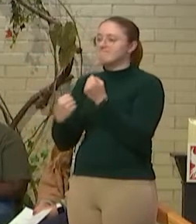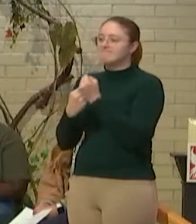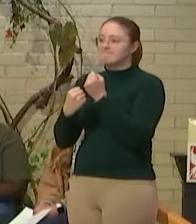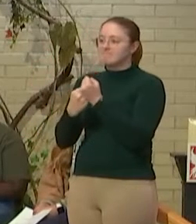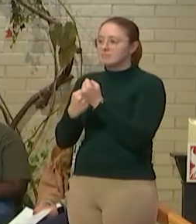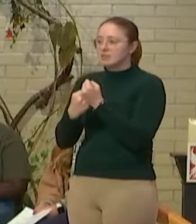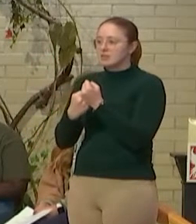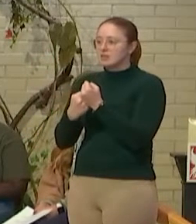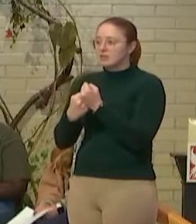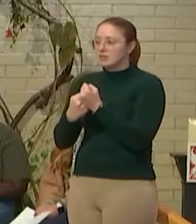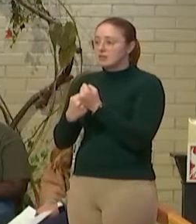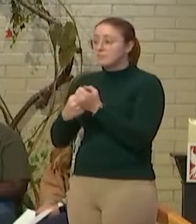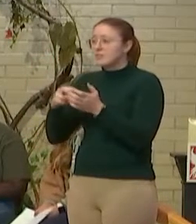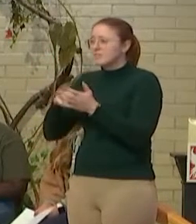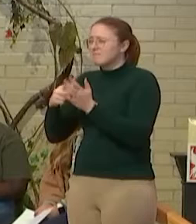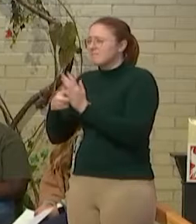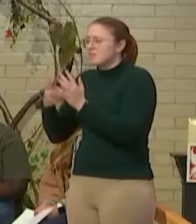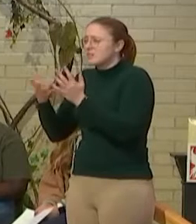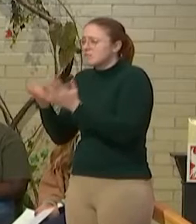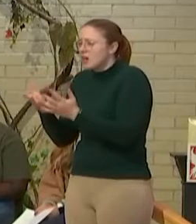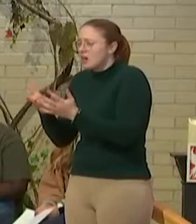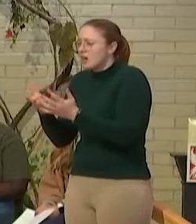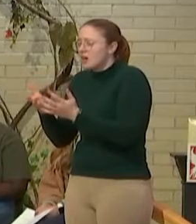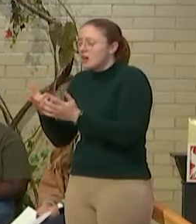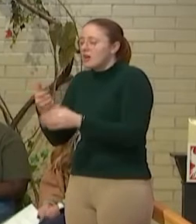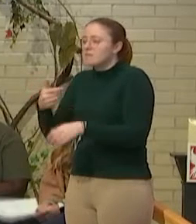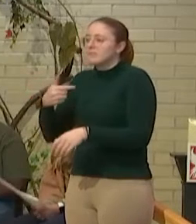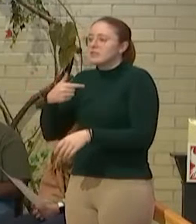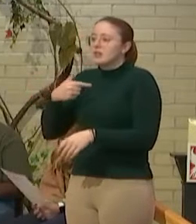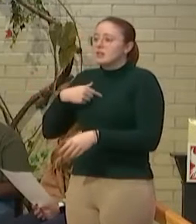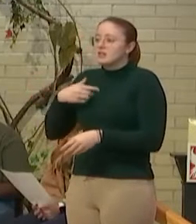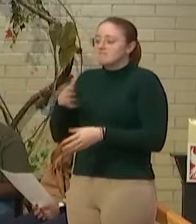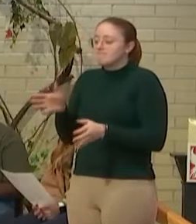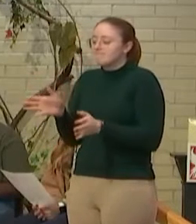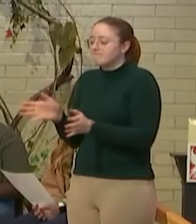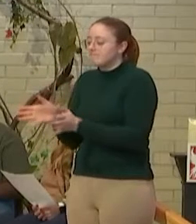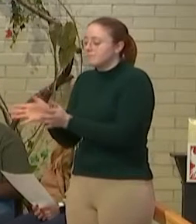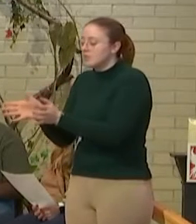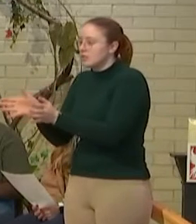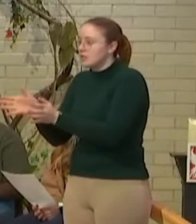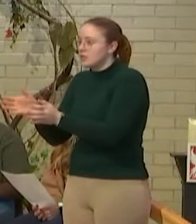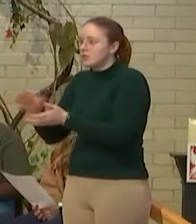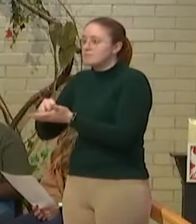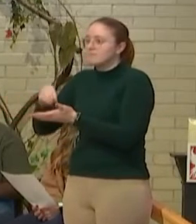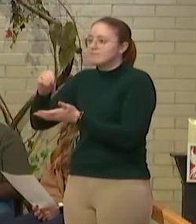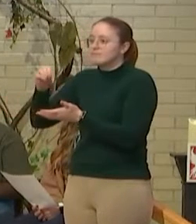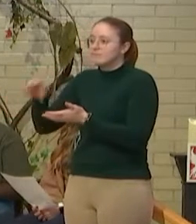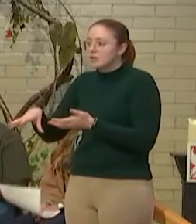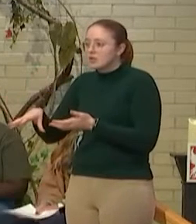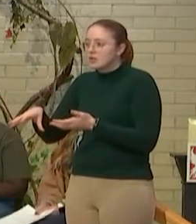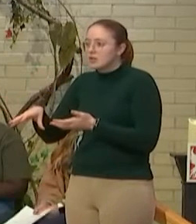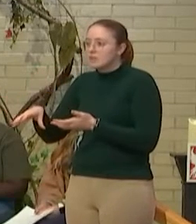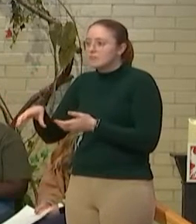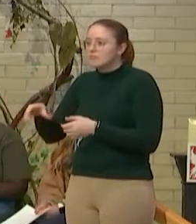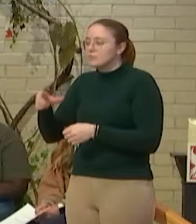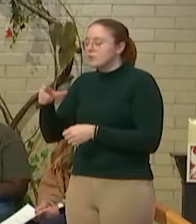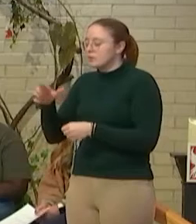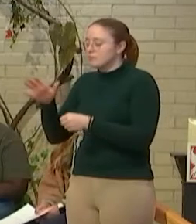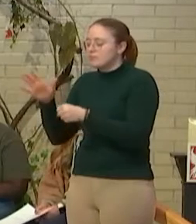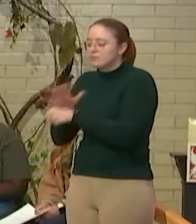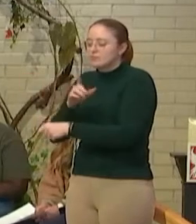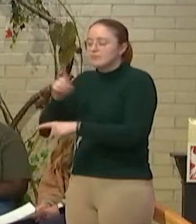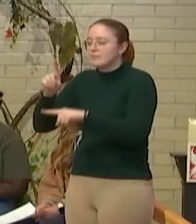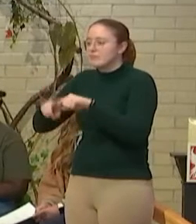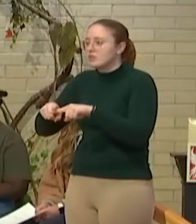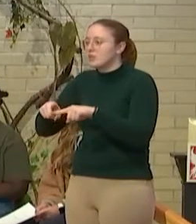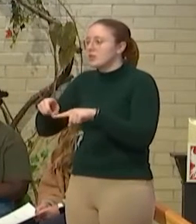I provide accommodations for students who can't fully access all the classes and programs at Goshen